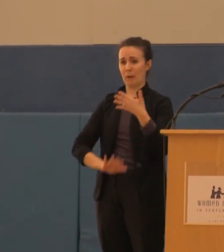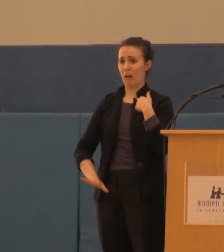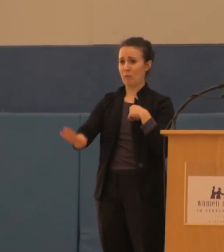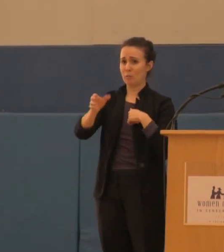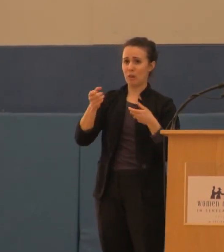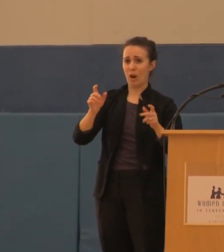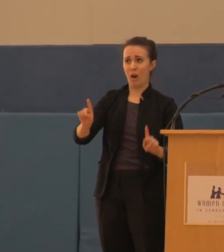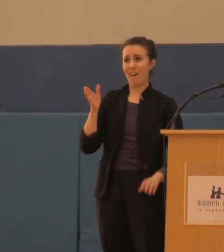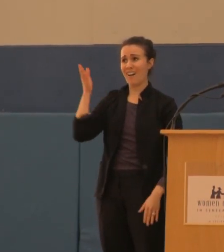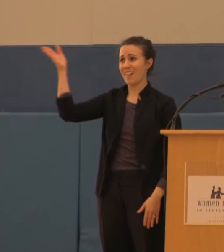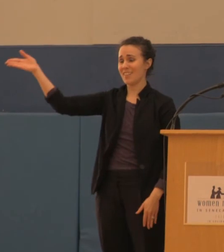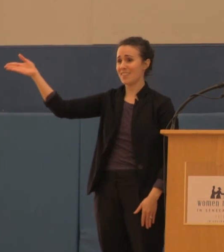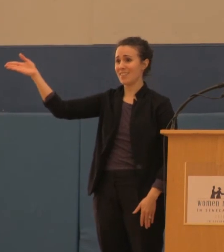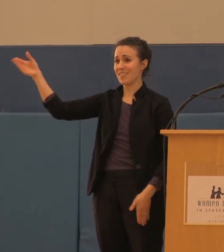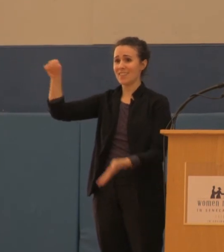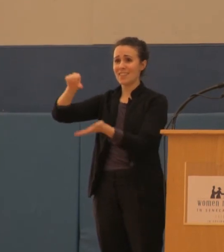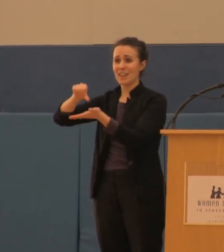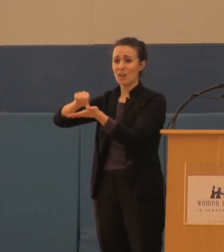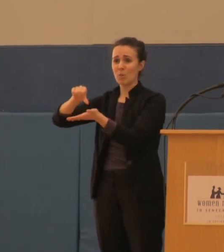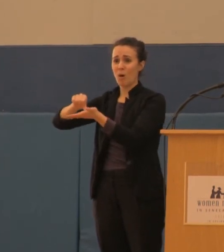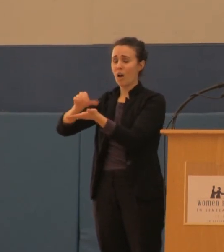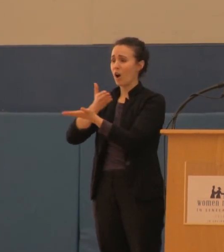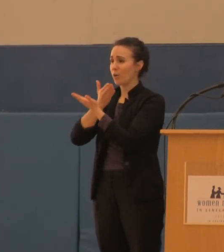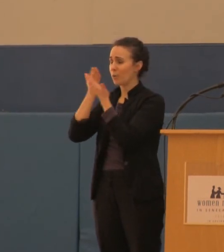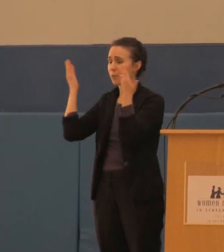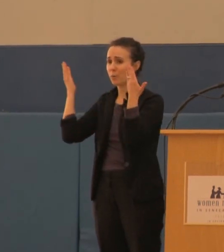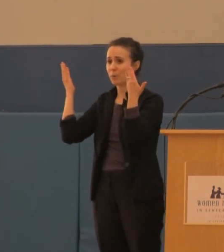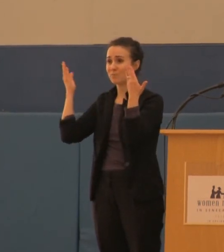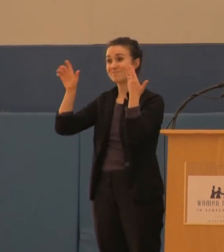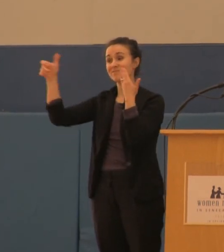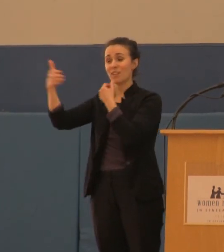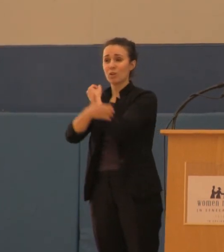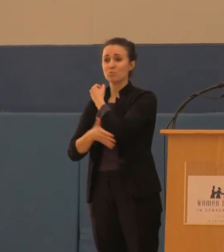are not available to my sisters in Iran and other